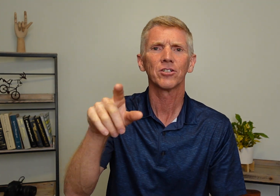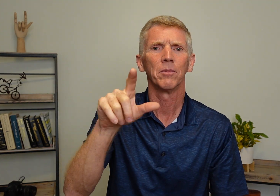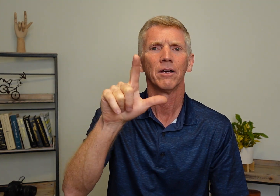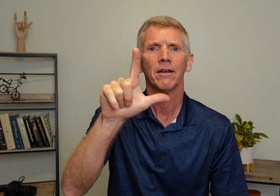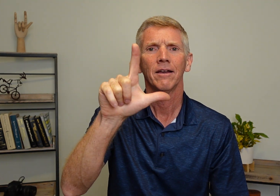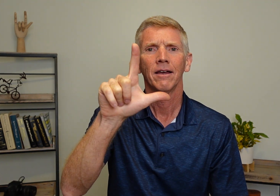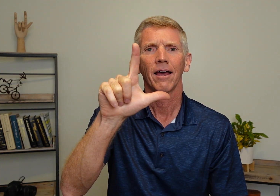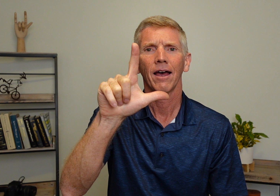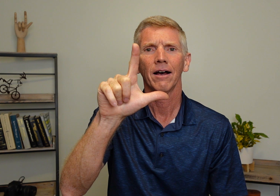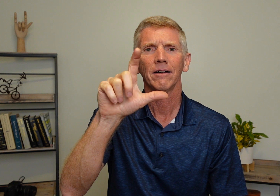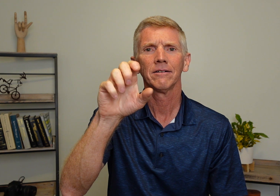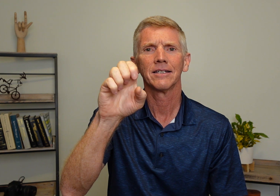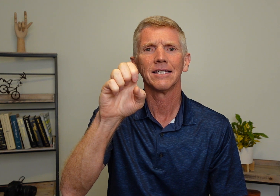some